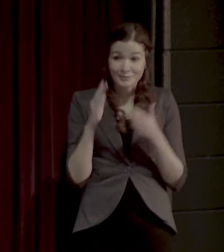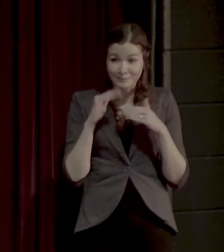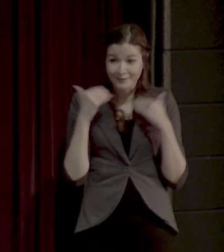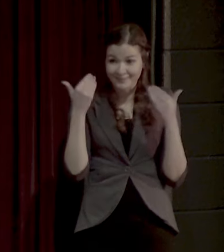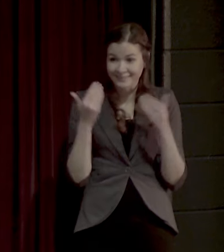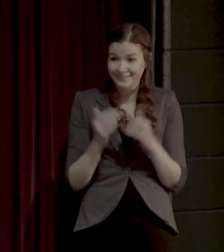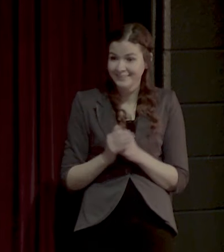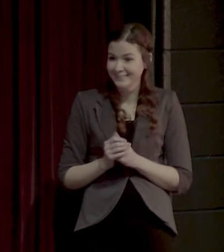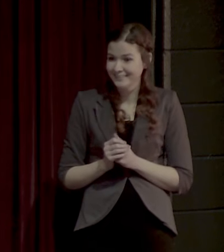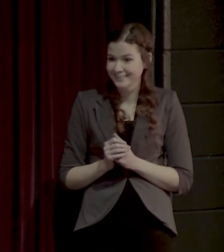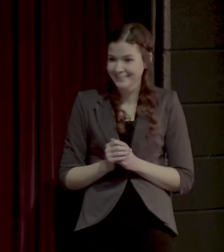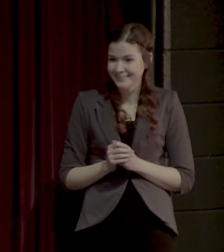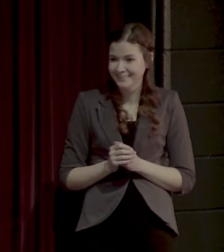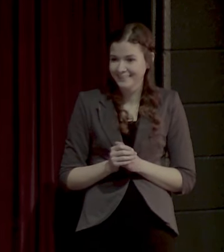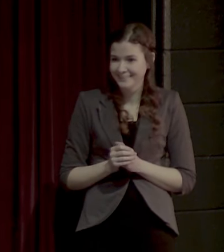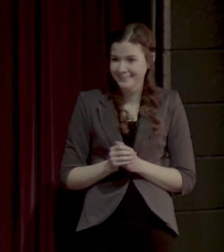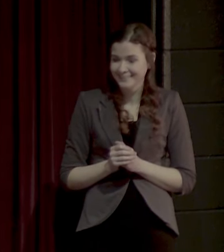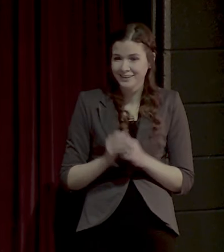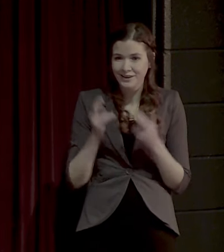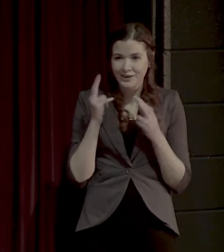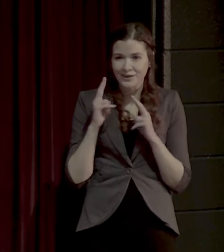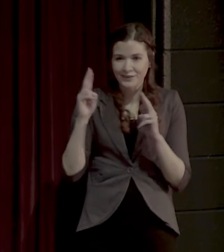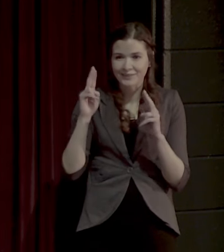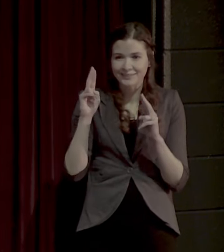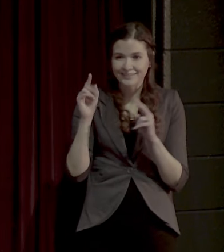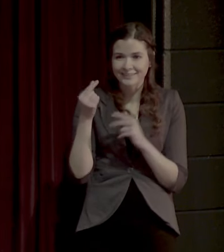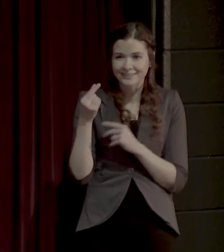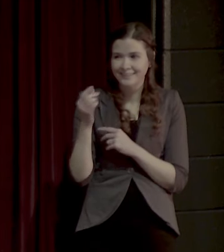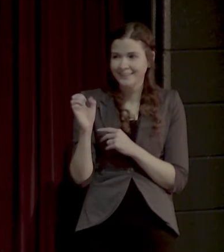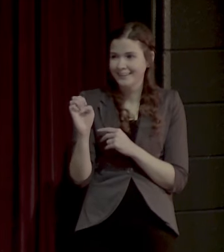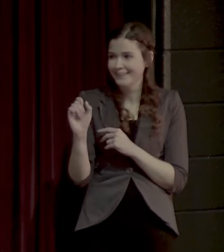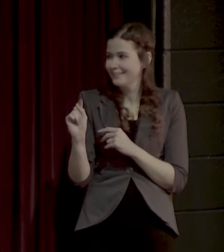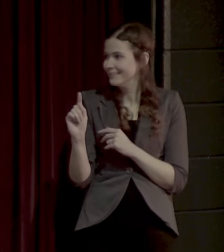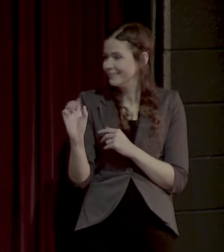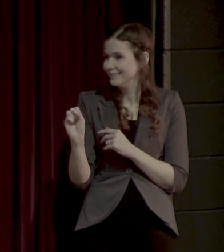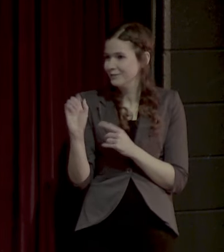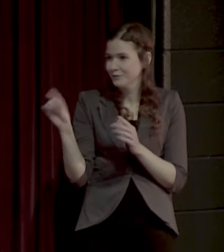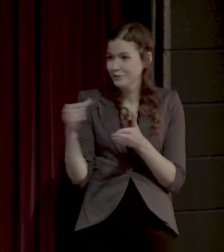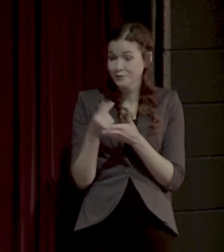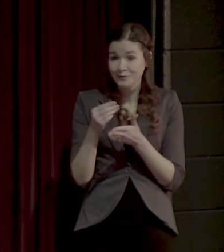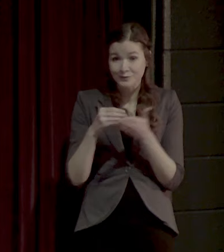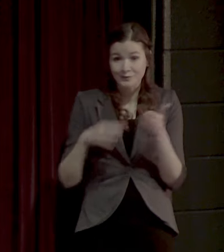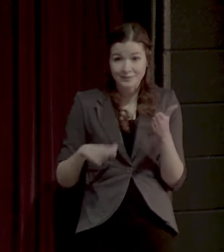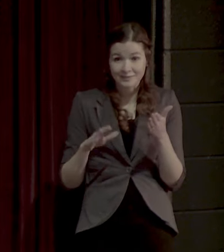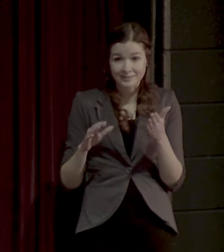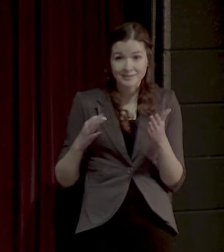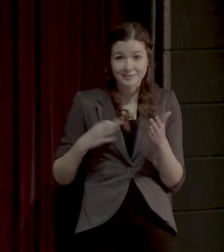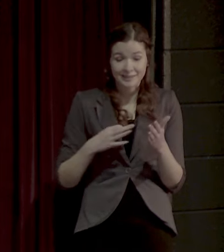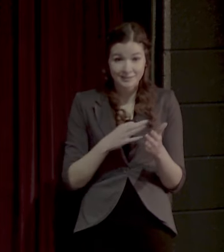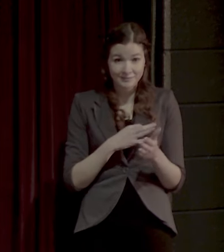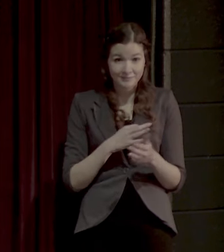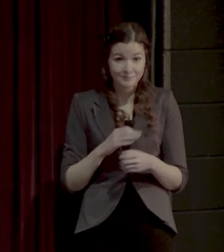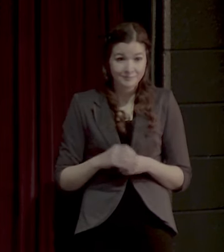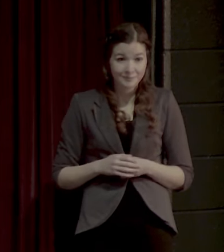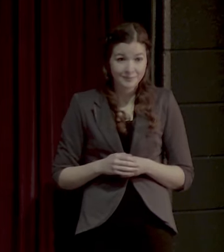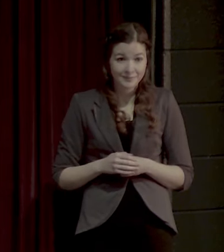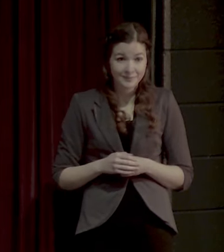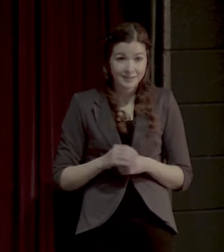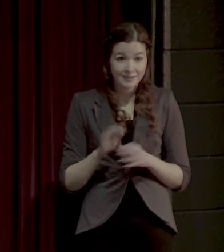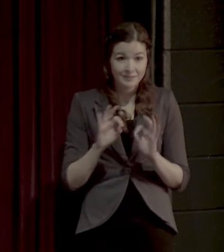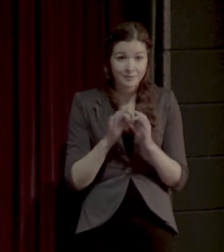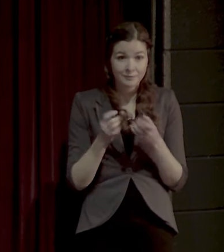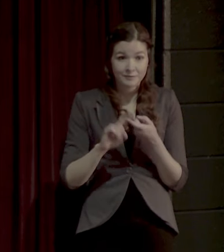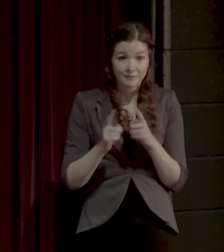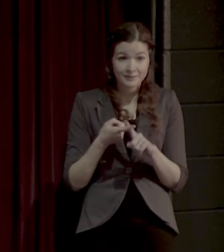smiling. Honored guests, graduates, students, faculty, staff, family